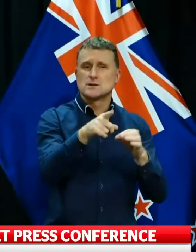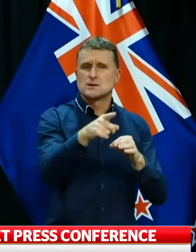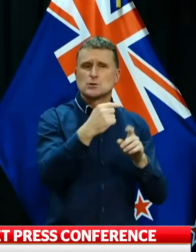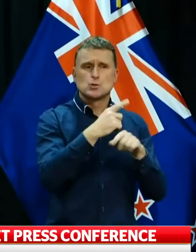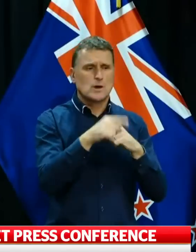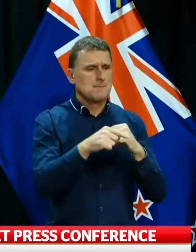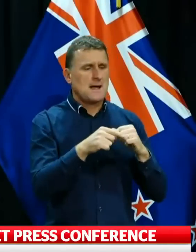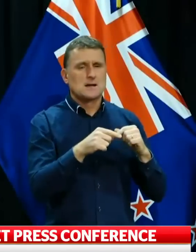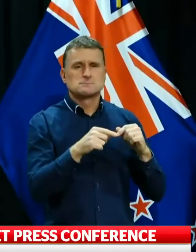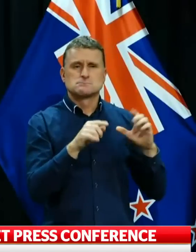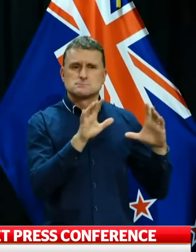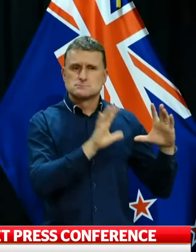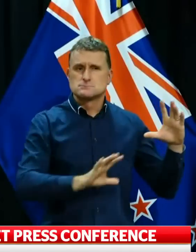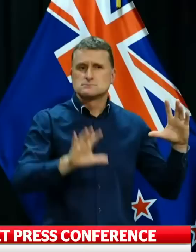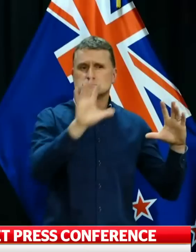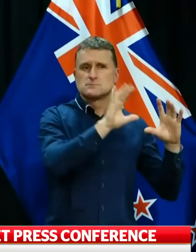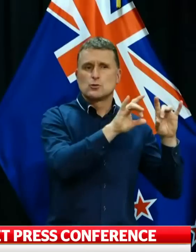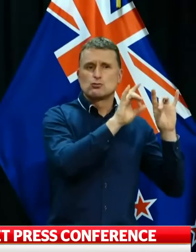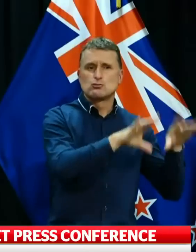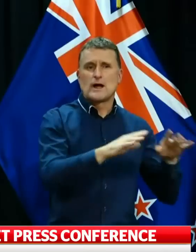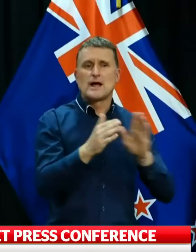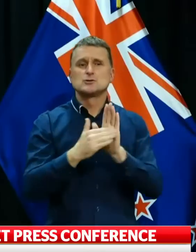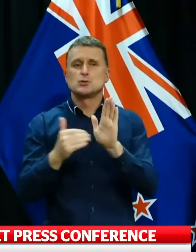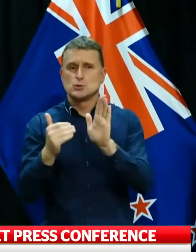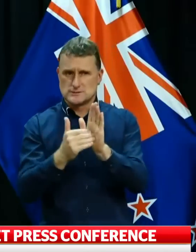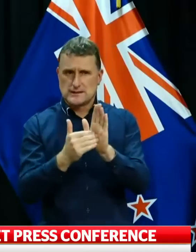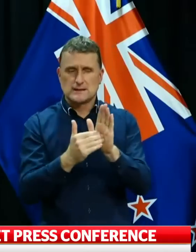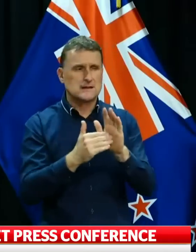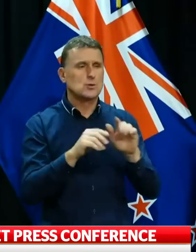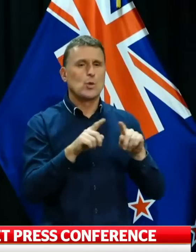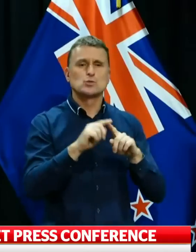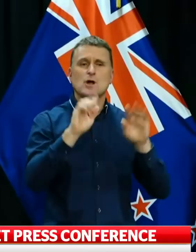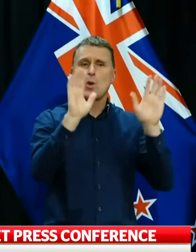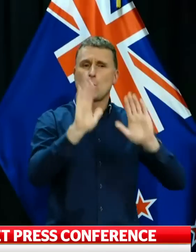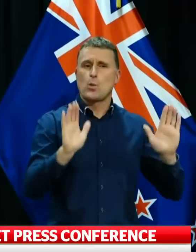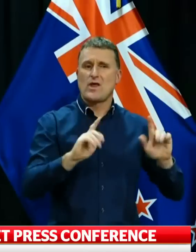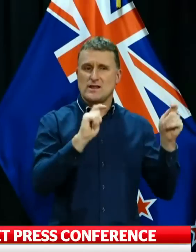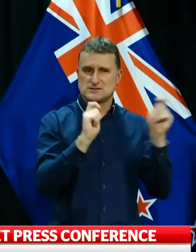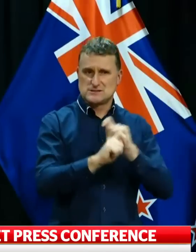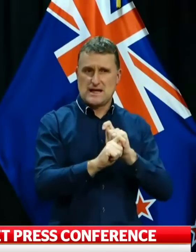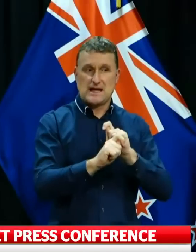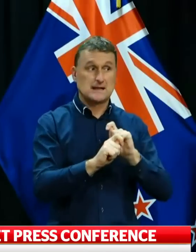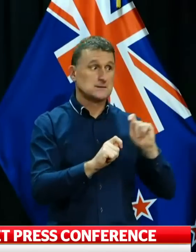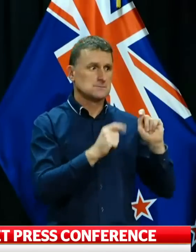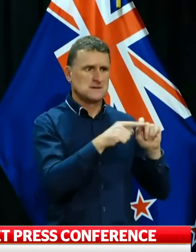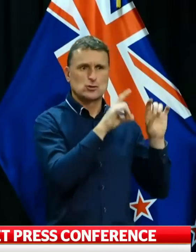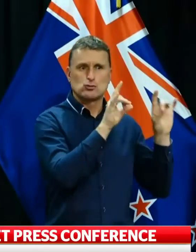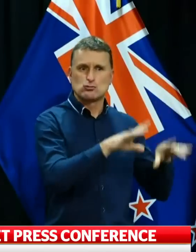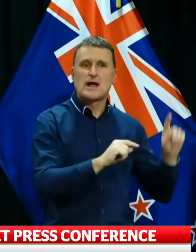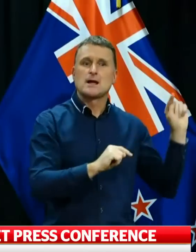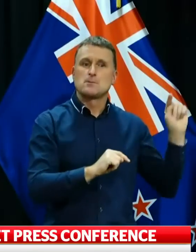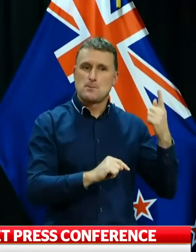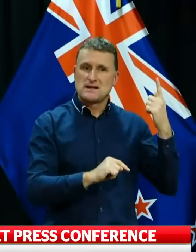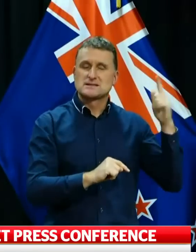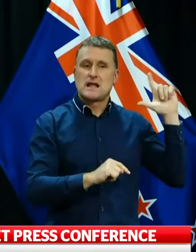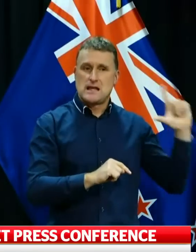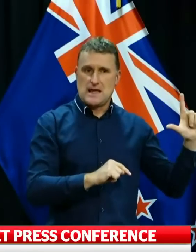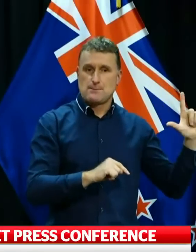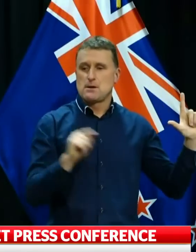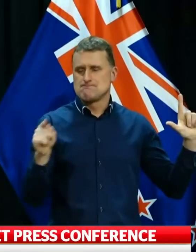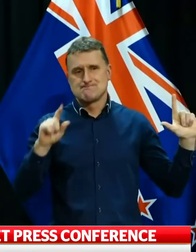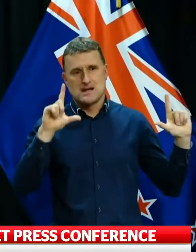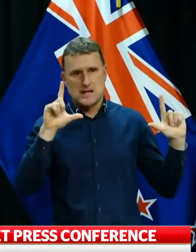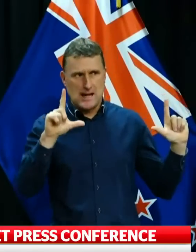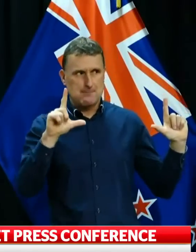Jason sort of mentioned it before. You are both Labor Prime Ministers. Yeah. Does it present opportunity, or is it something you're cautious of, or is it